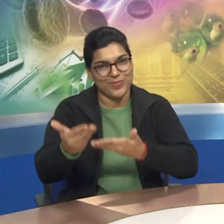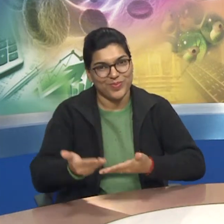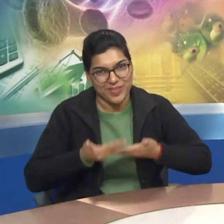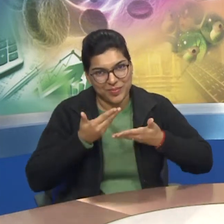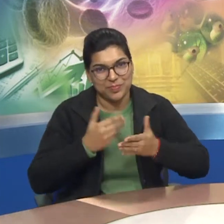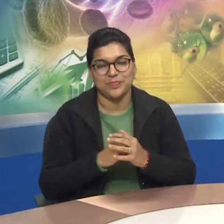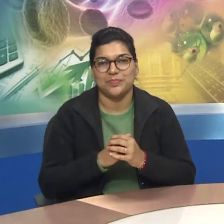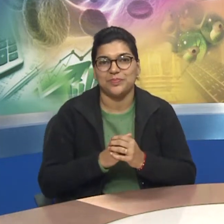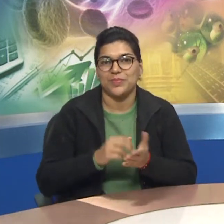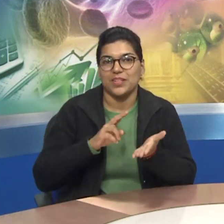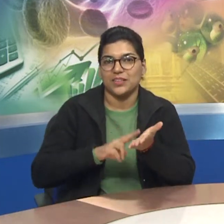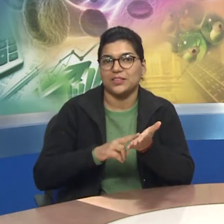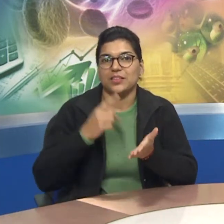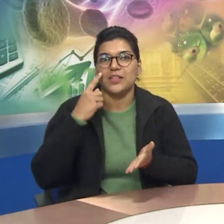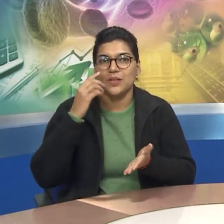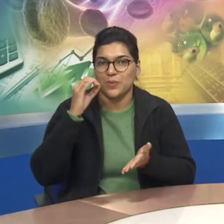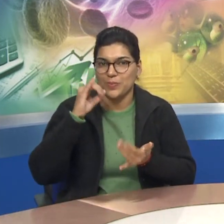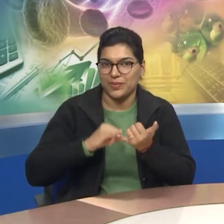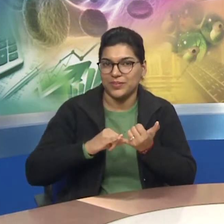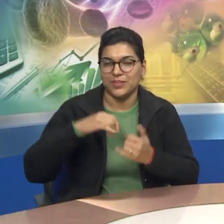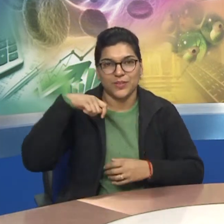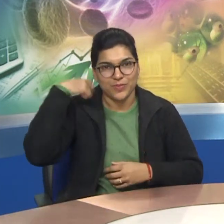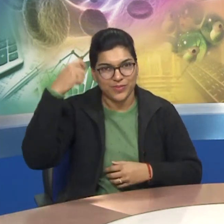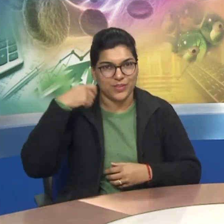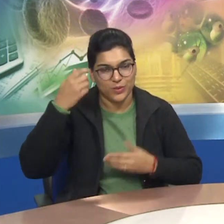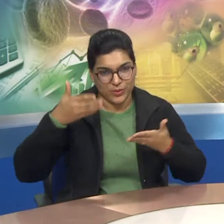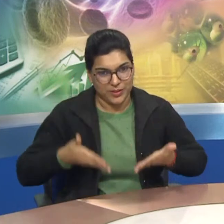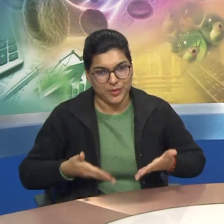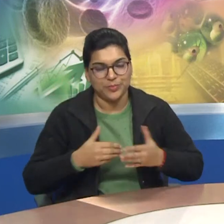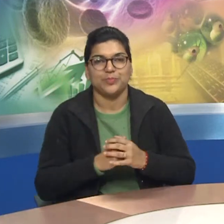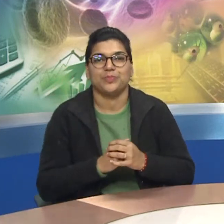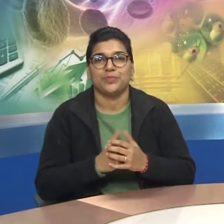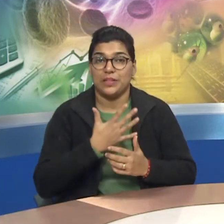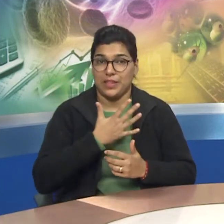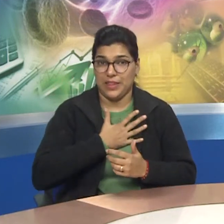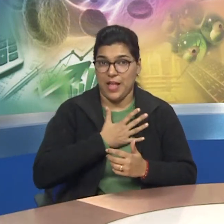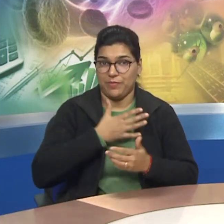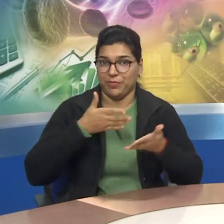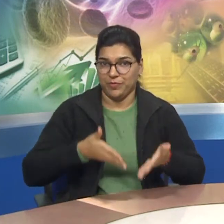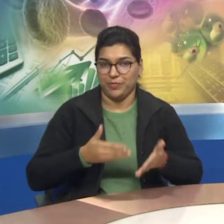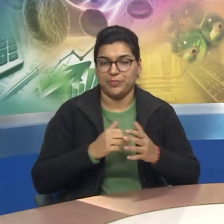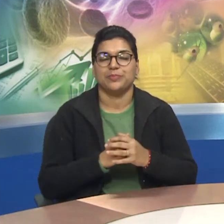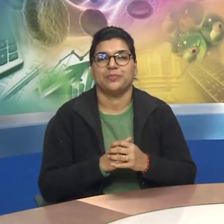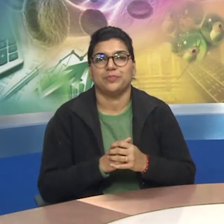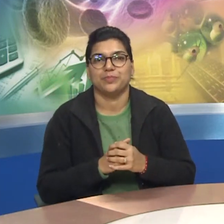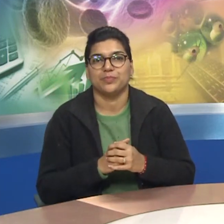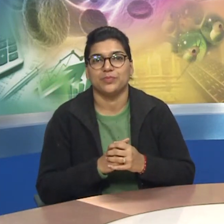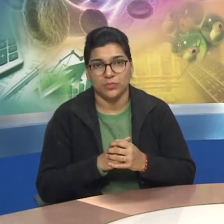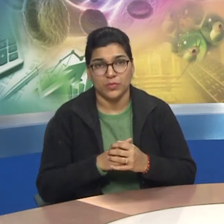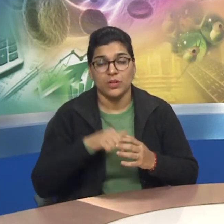welcome you all in this educational video of NIOS. This is live